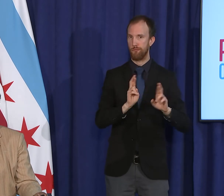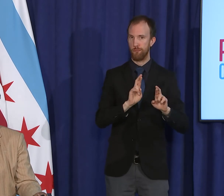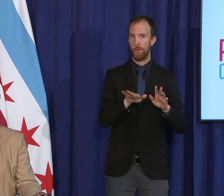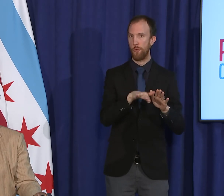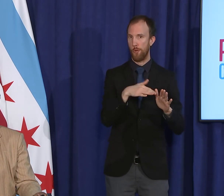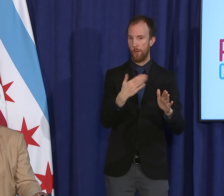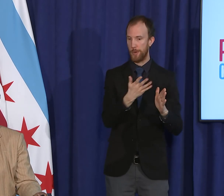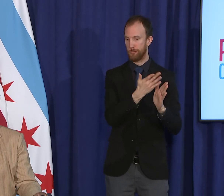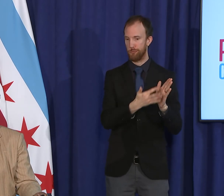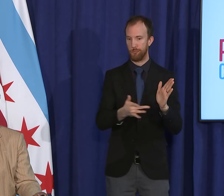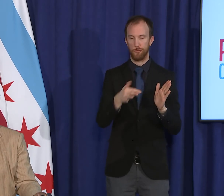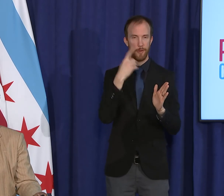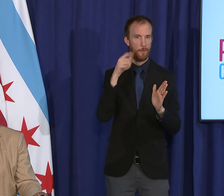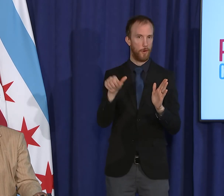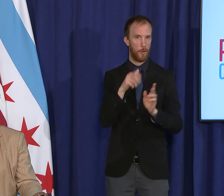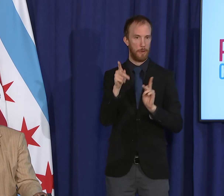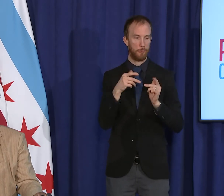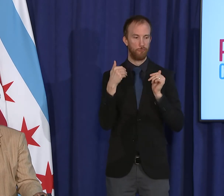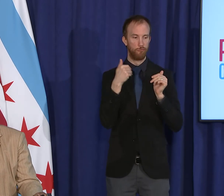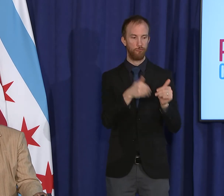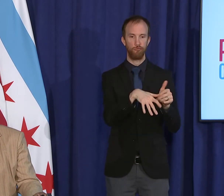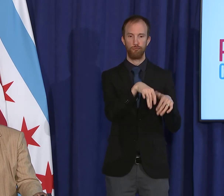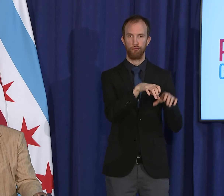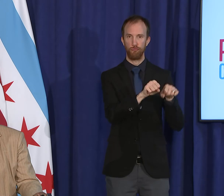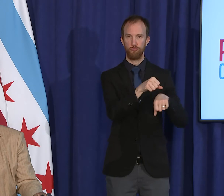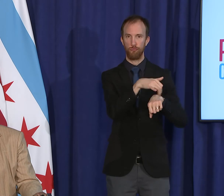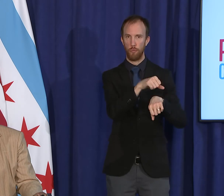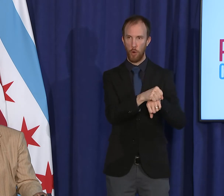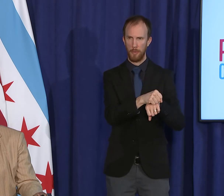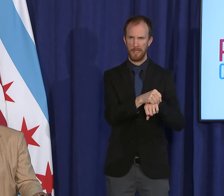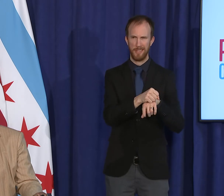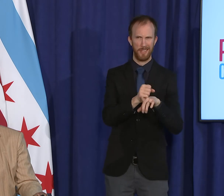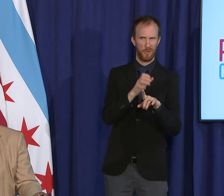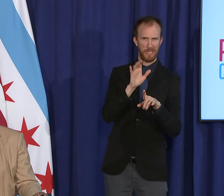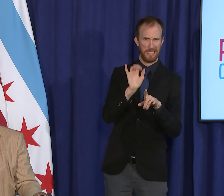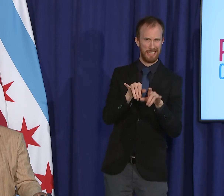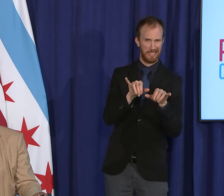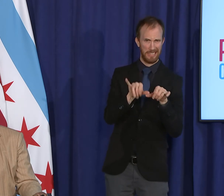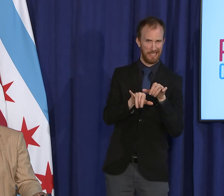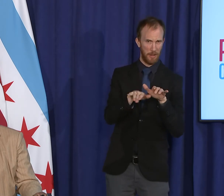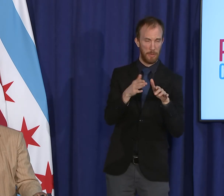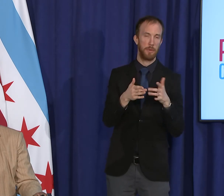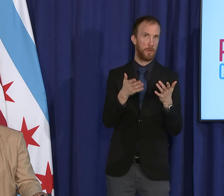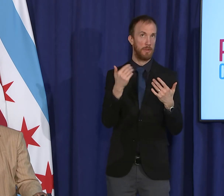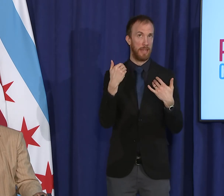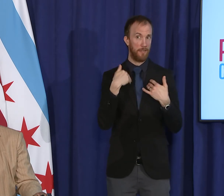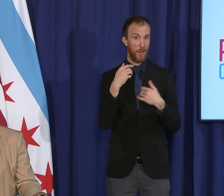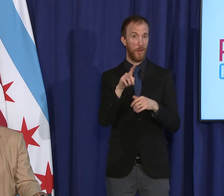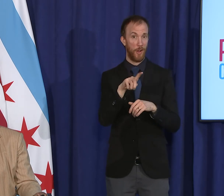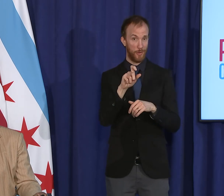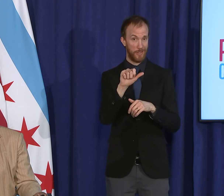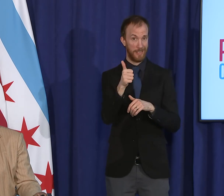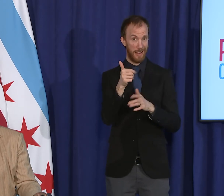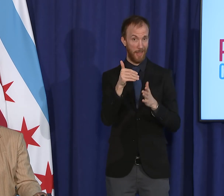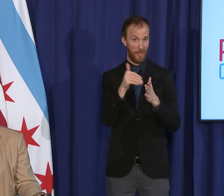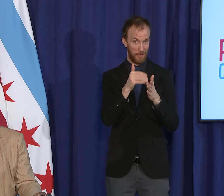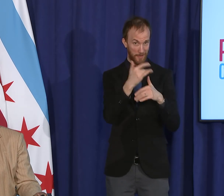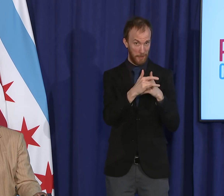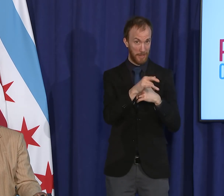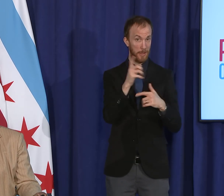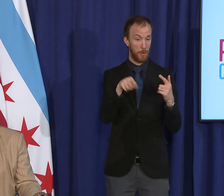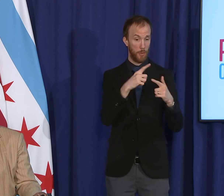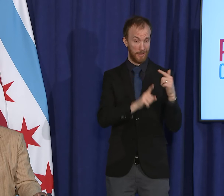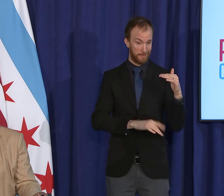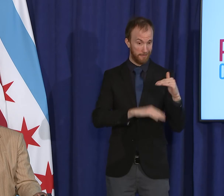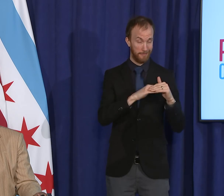And will that just stay open, or is that going to be just? Well, there's 110 slots, so 110,000 slots. And then when people don't show up, might